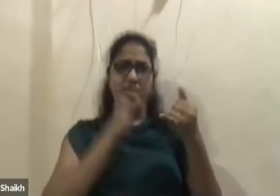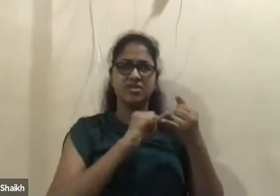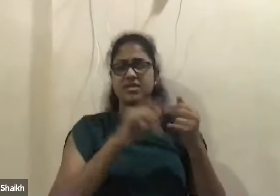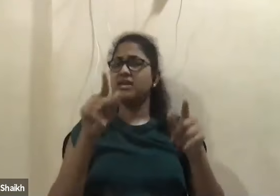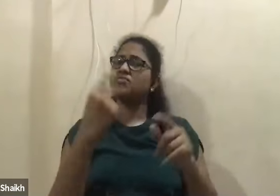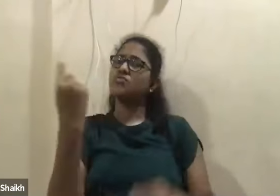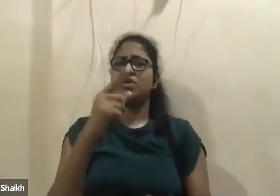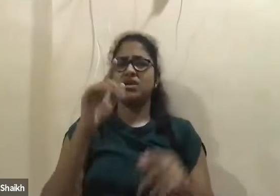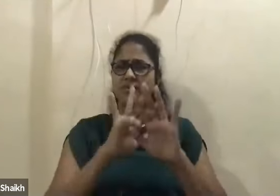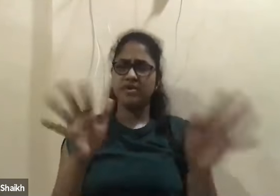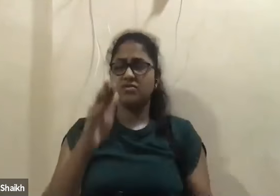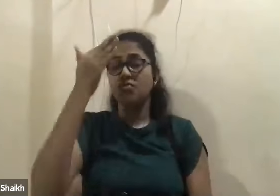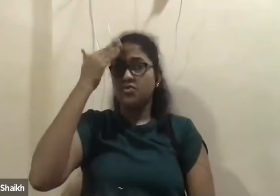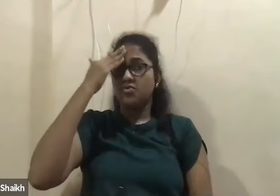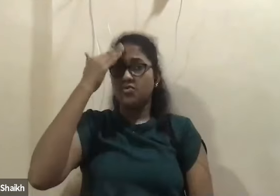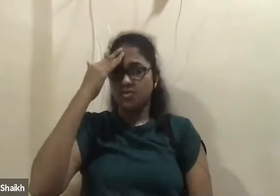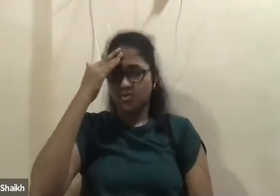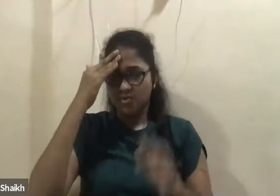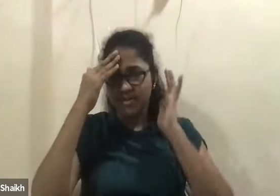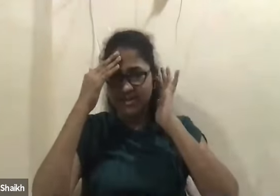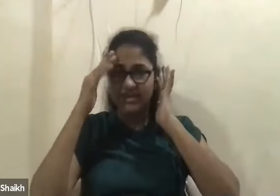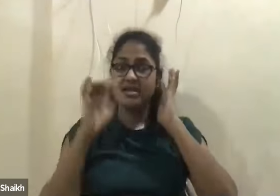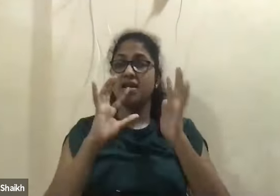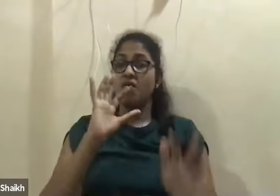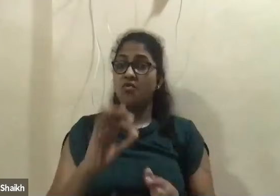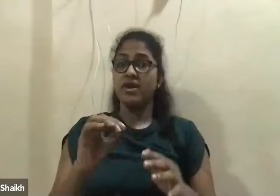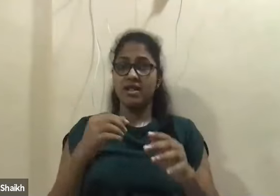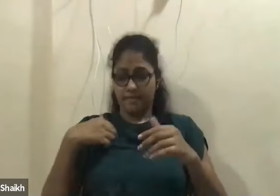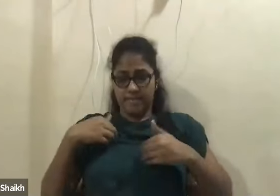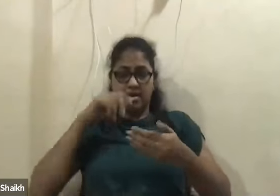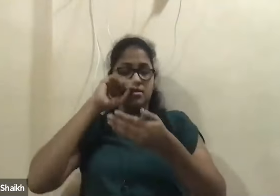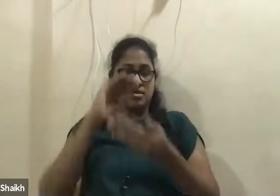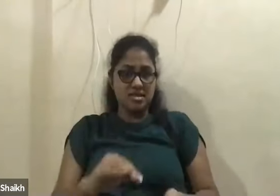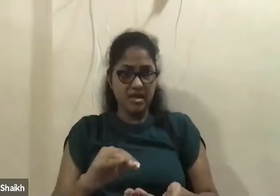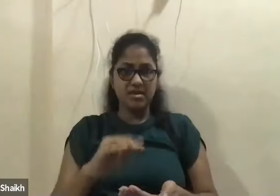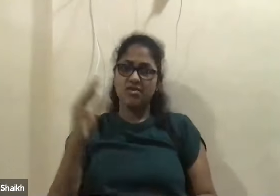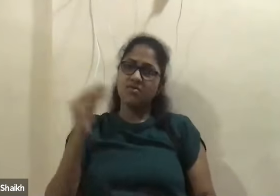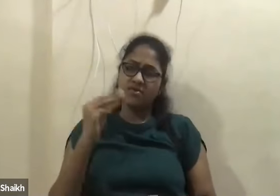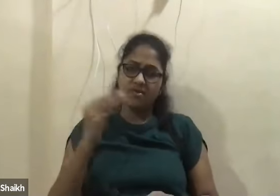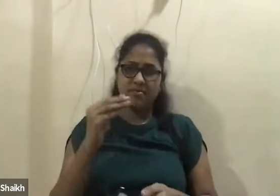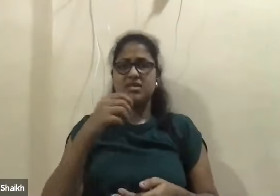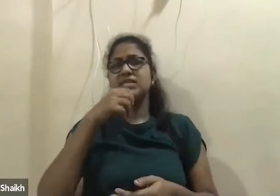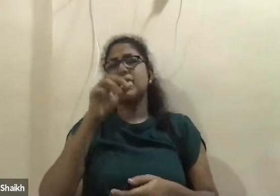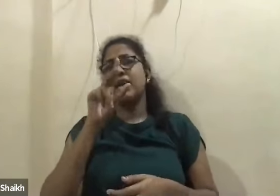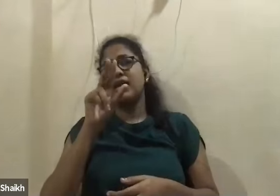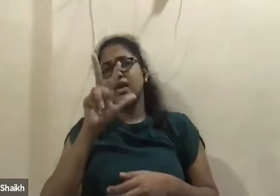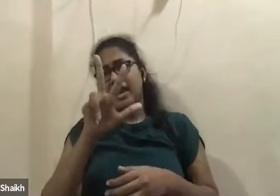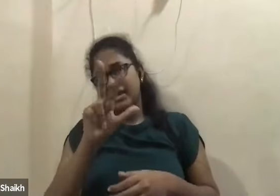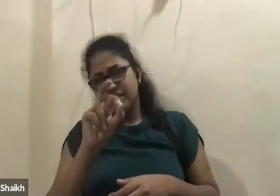just to give the real case, my son, he is almost 80-85% disabled. He still cannot